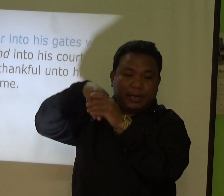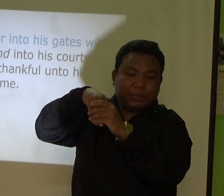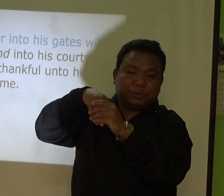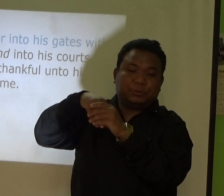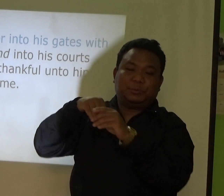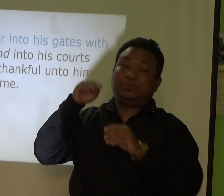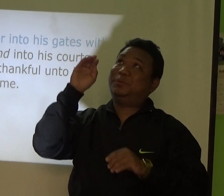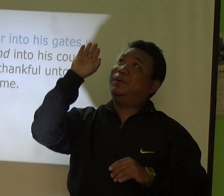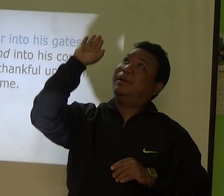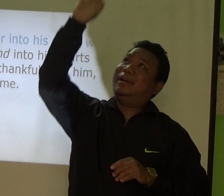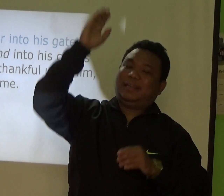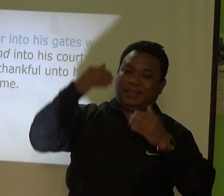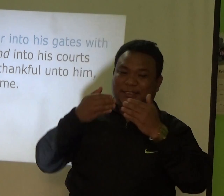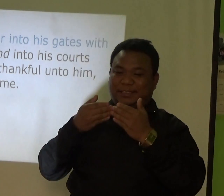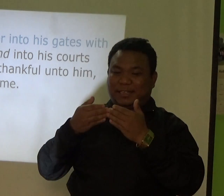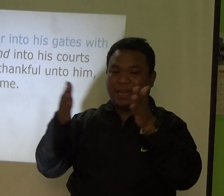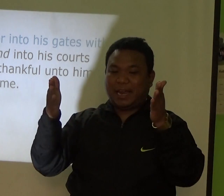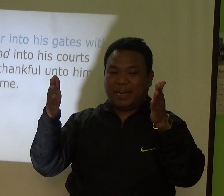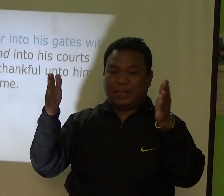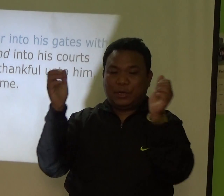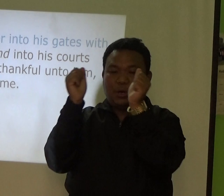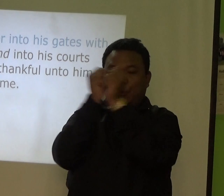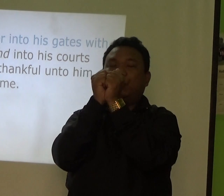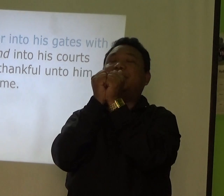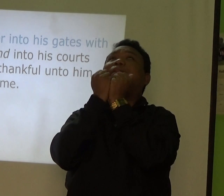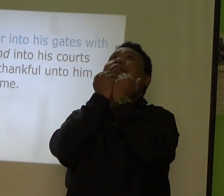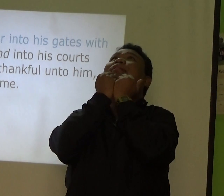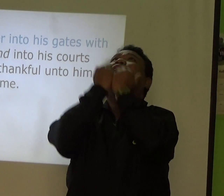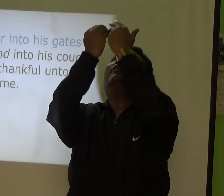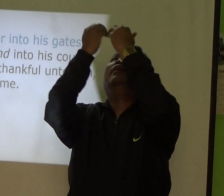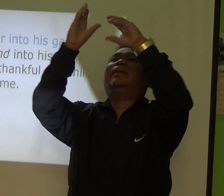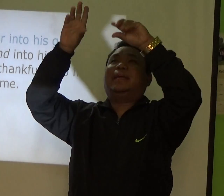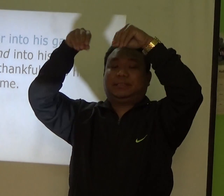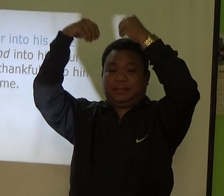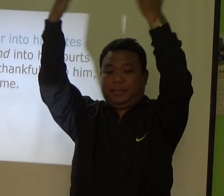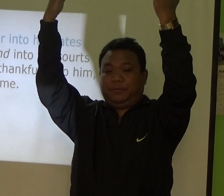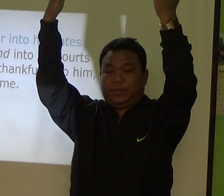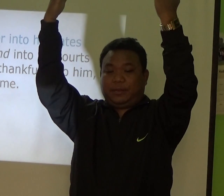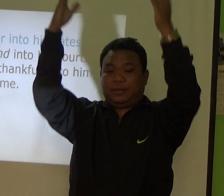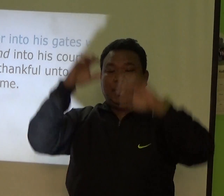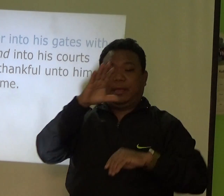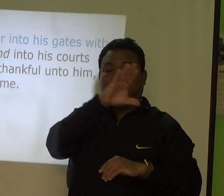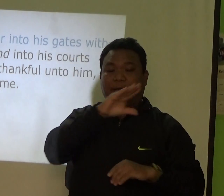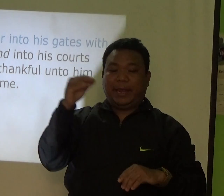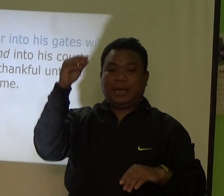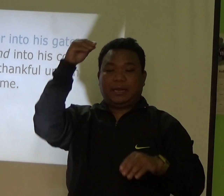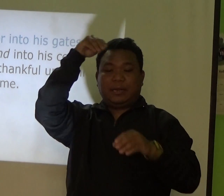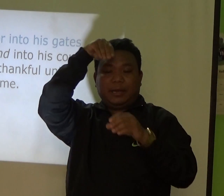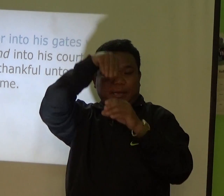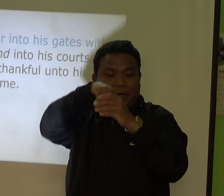into his gate with thanksgiving and